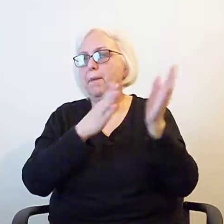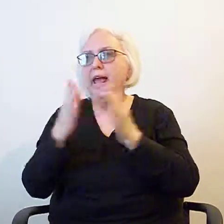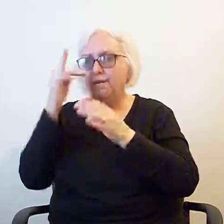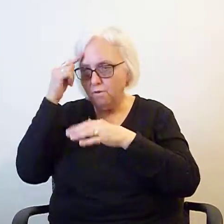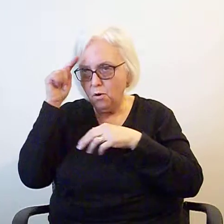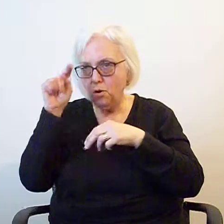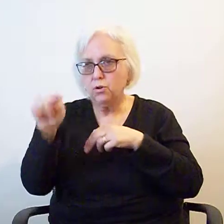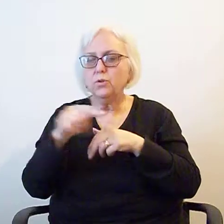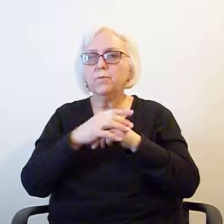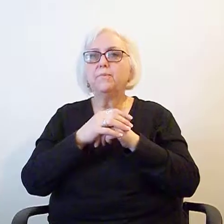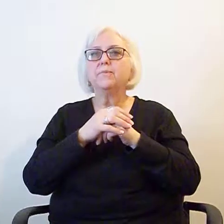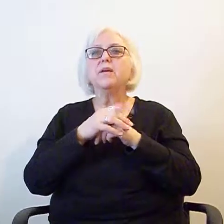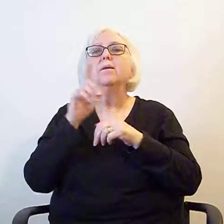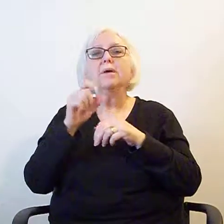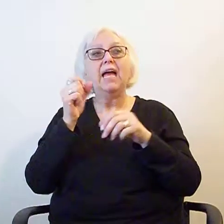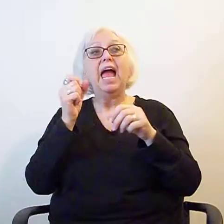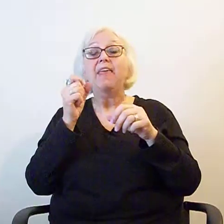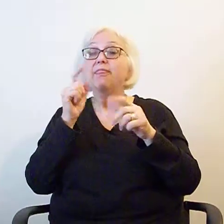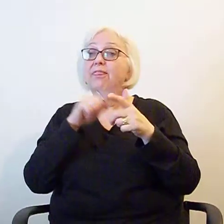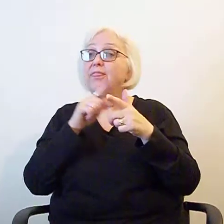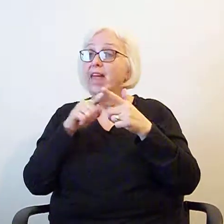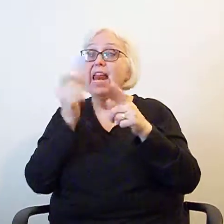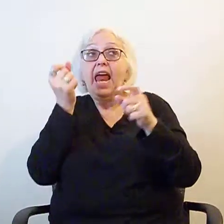You must have an annual planning conference